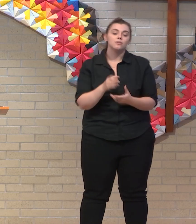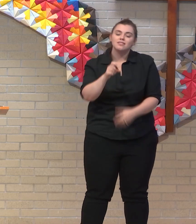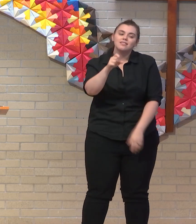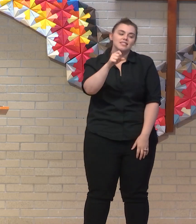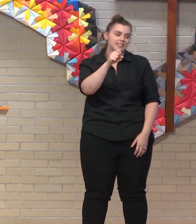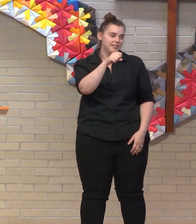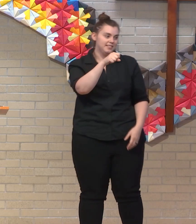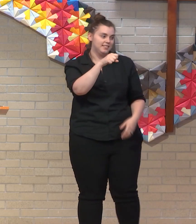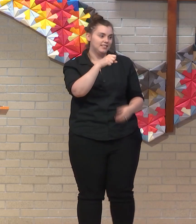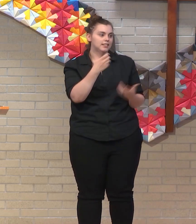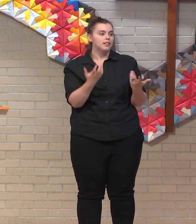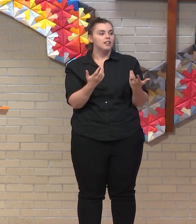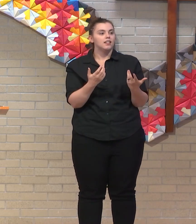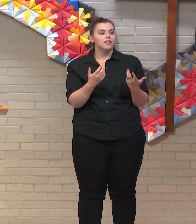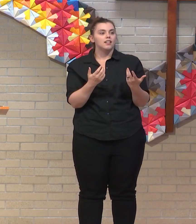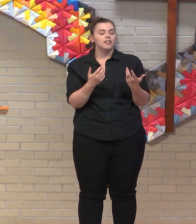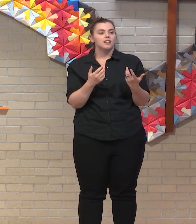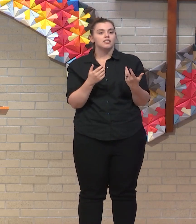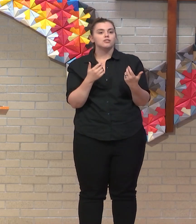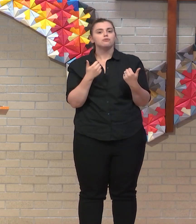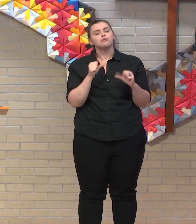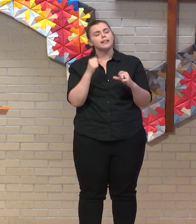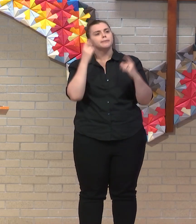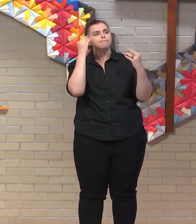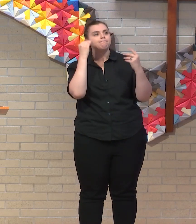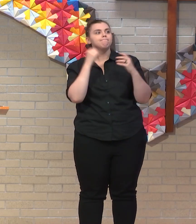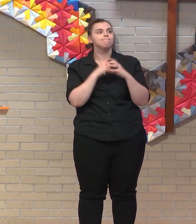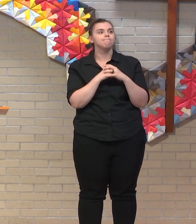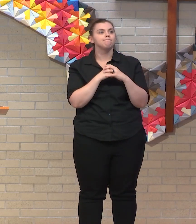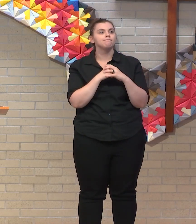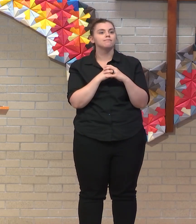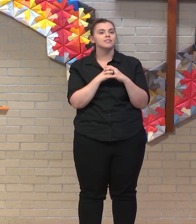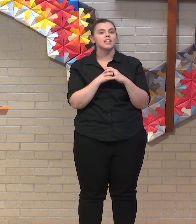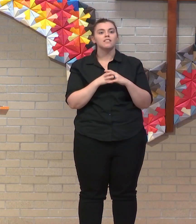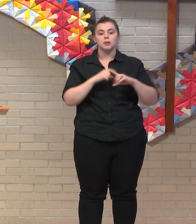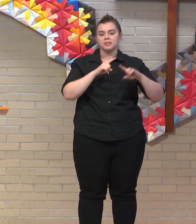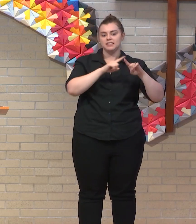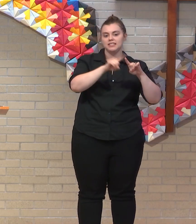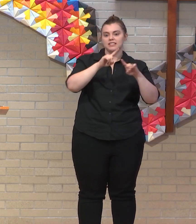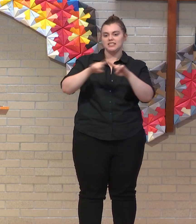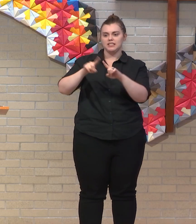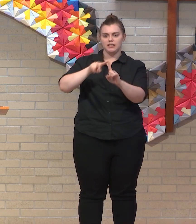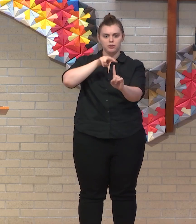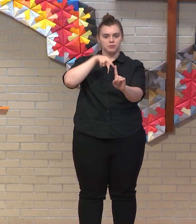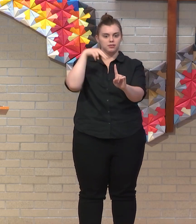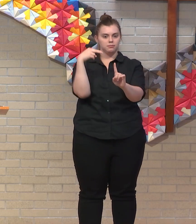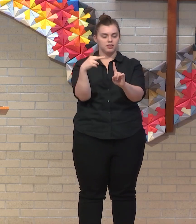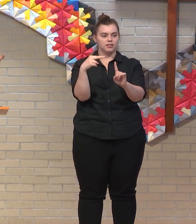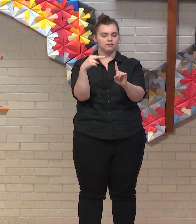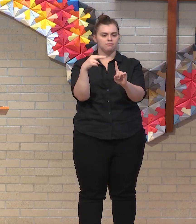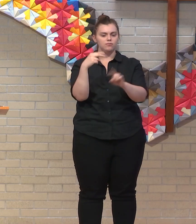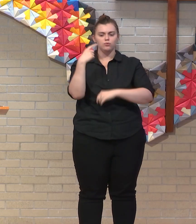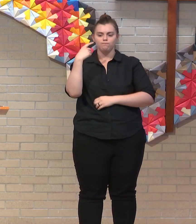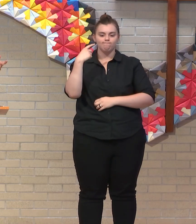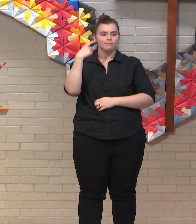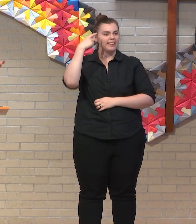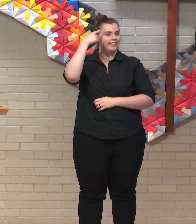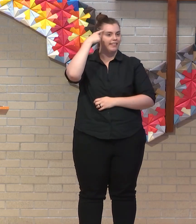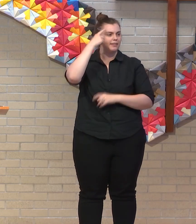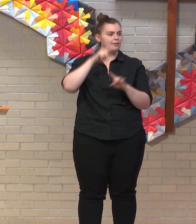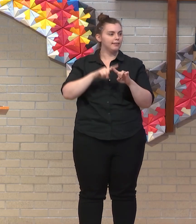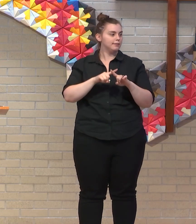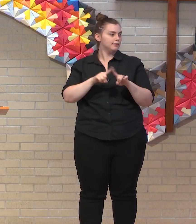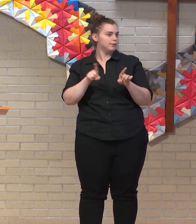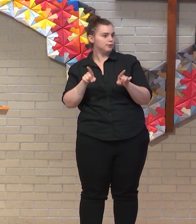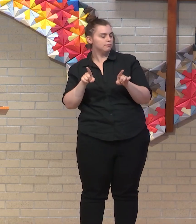Indeed, the capacity to consider something from multiple perspectives, to think